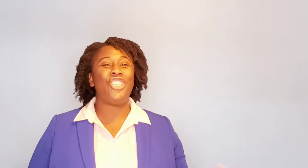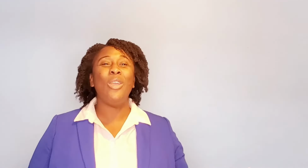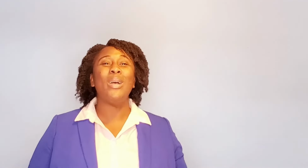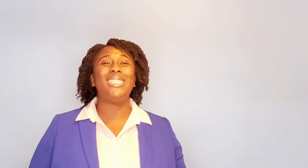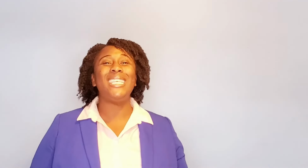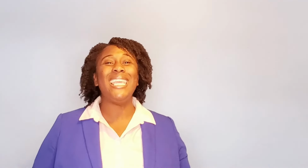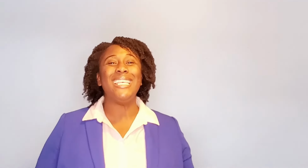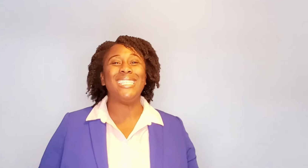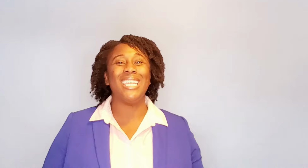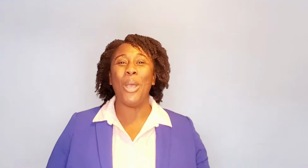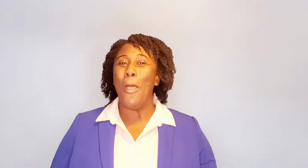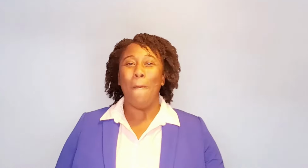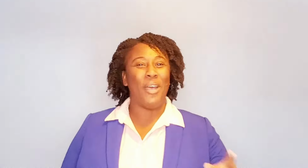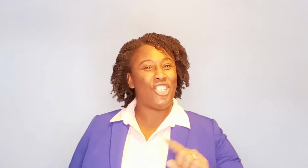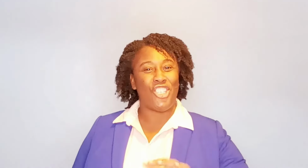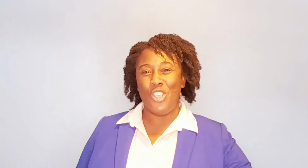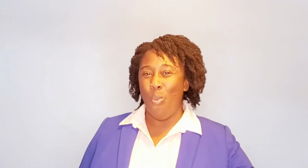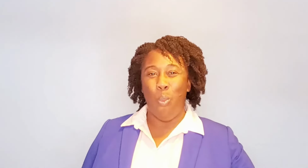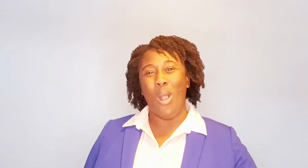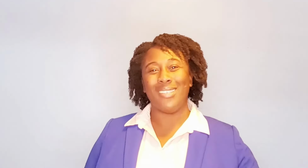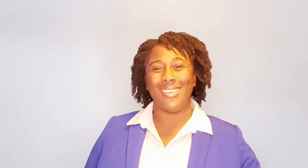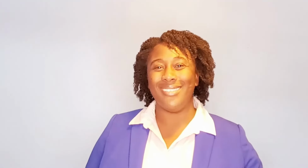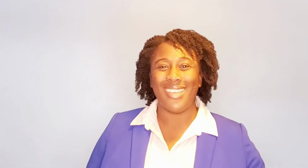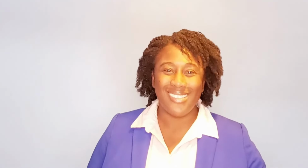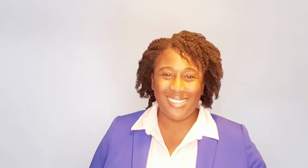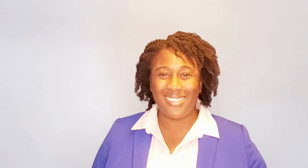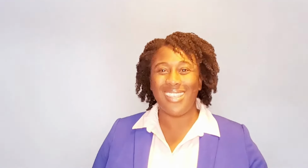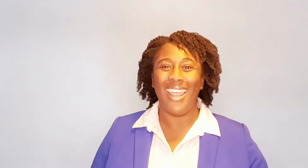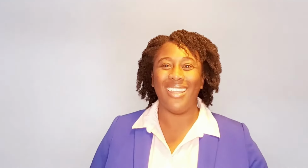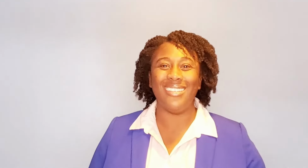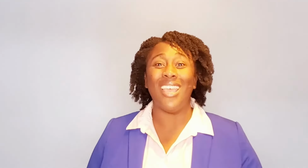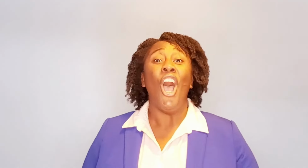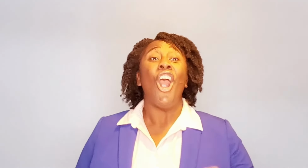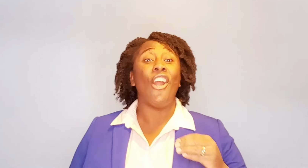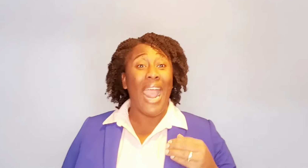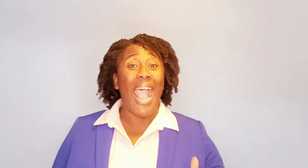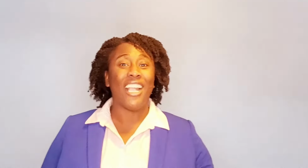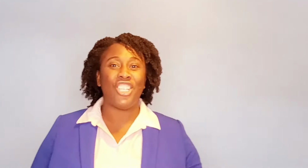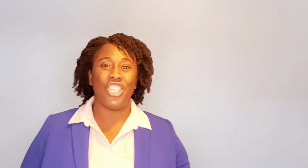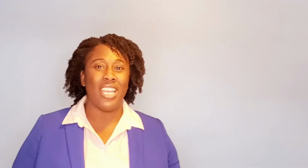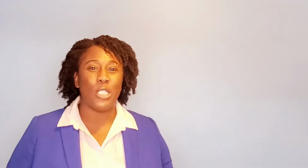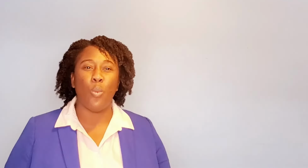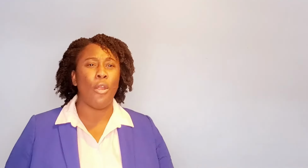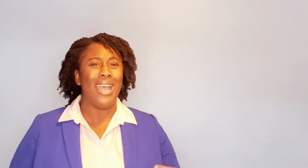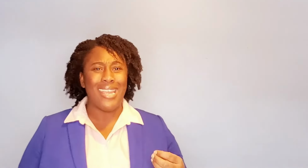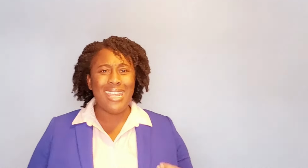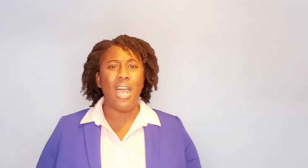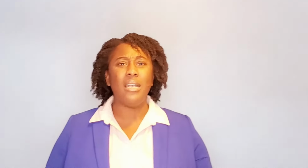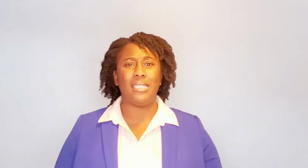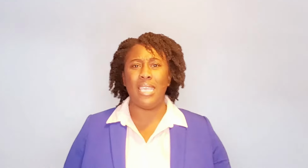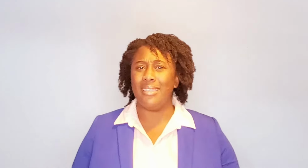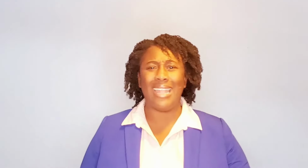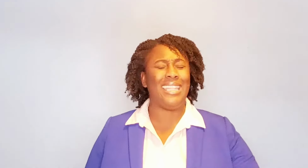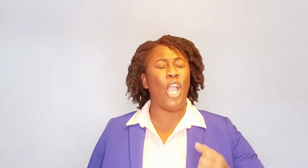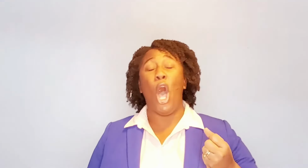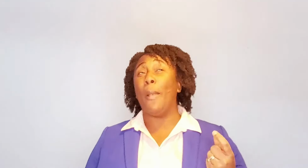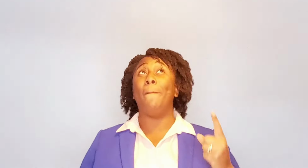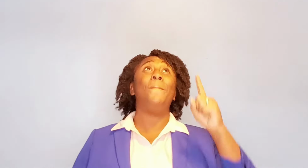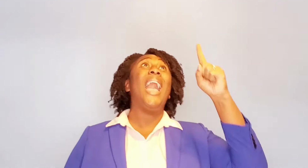was seized, but she wasn't silent. Her actions were announcing that the